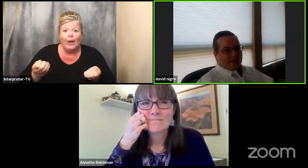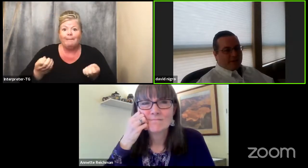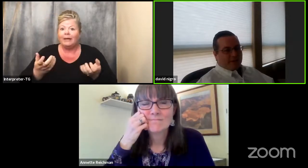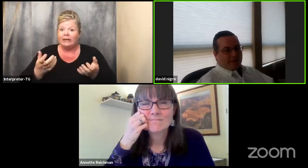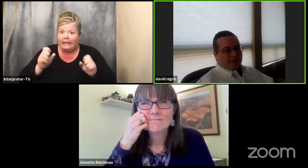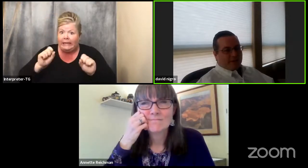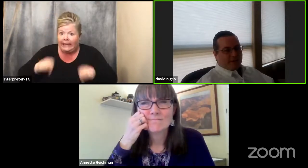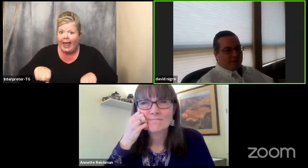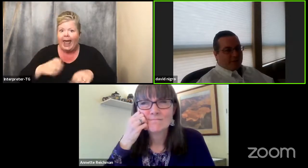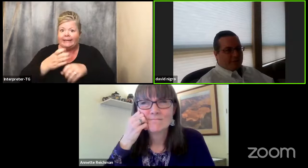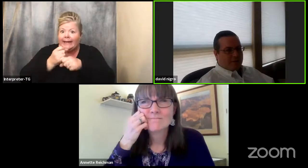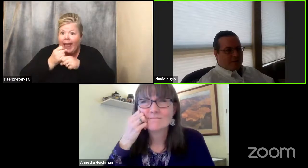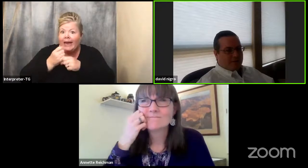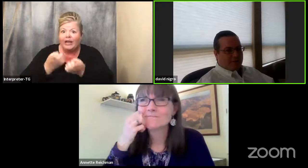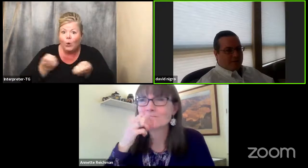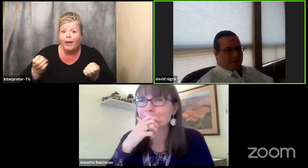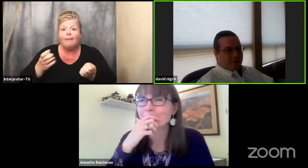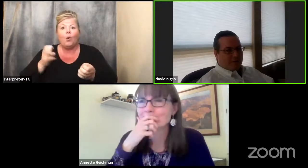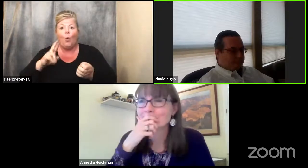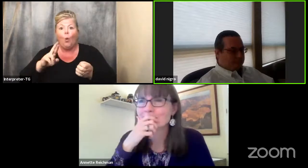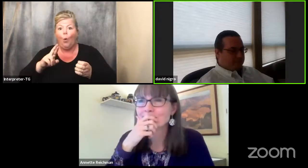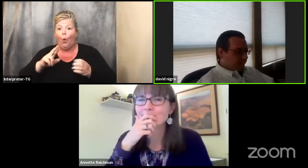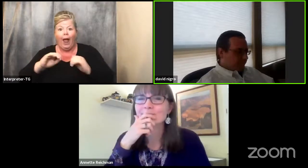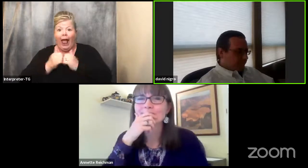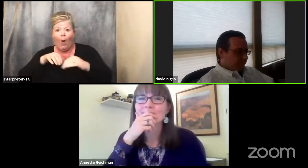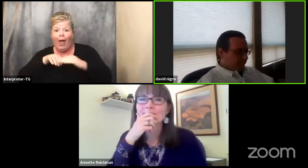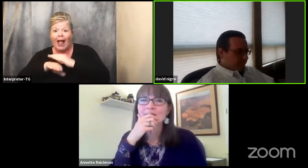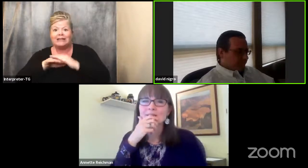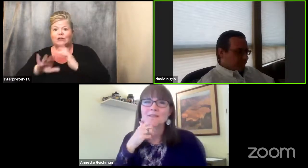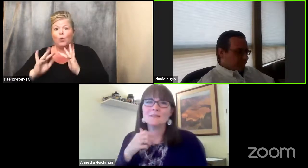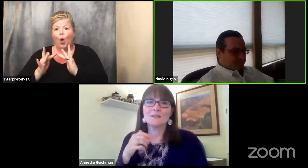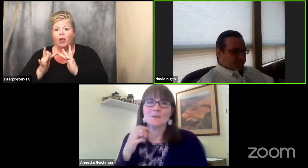online platform if we need to go to online?